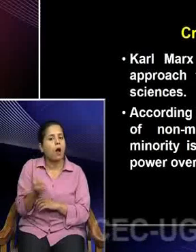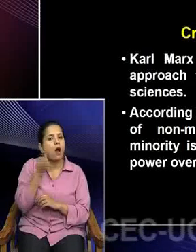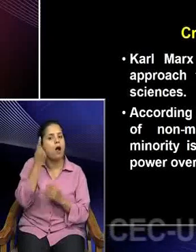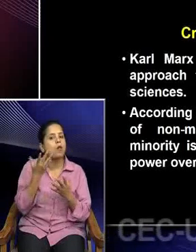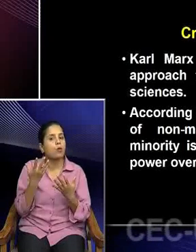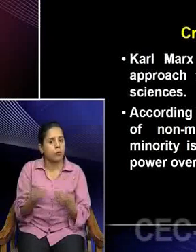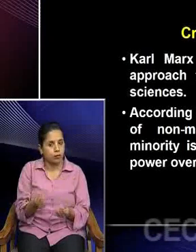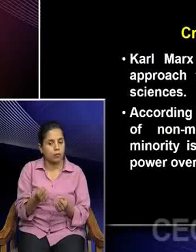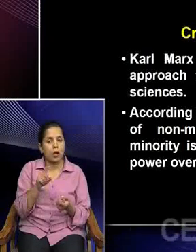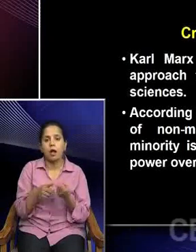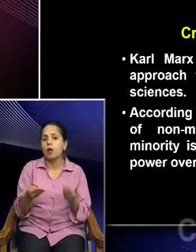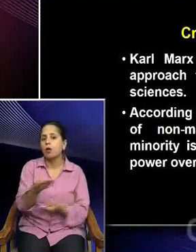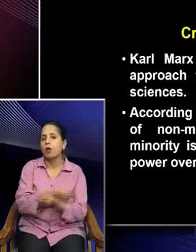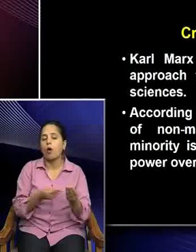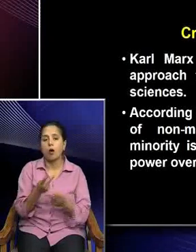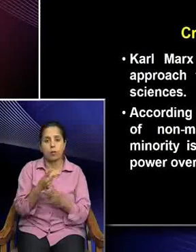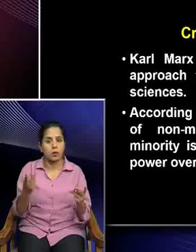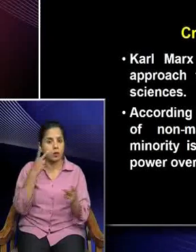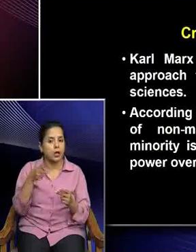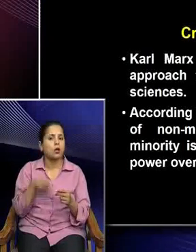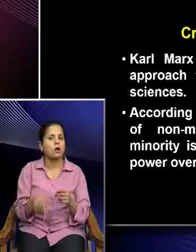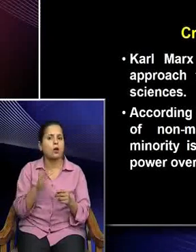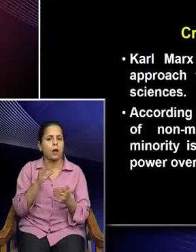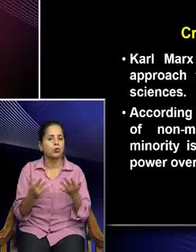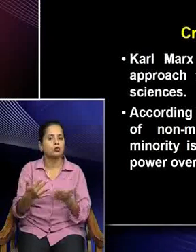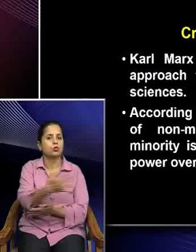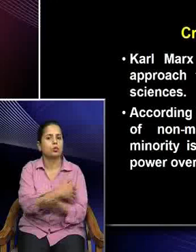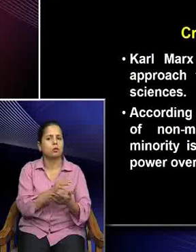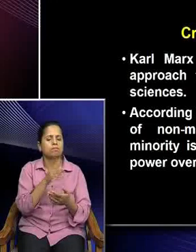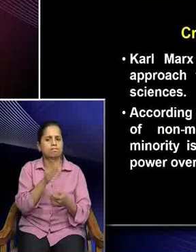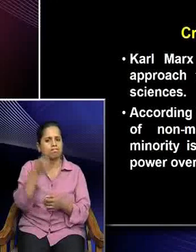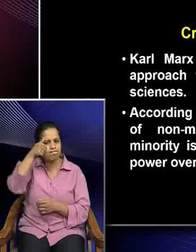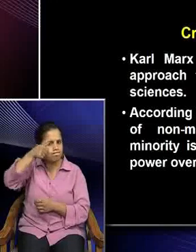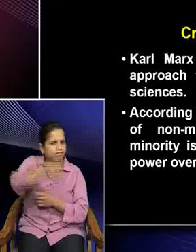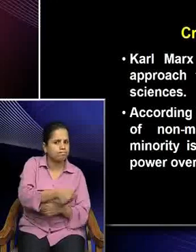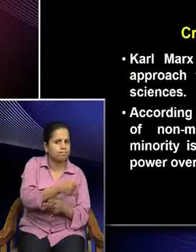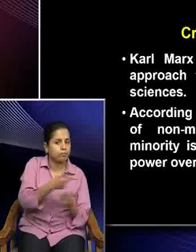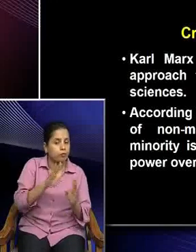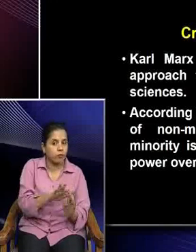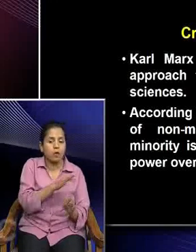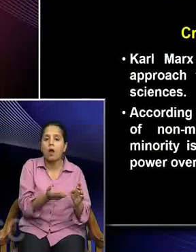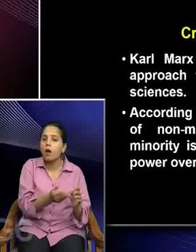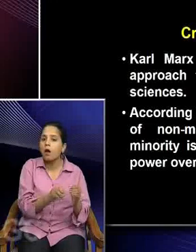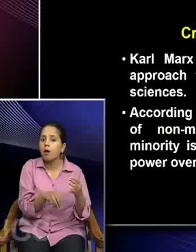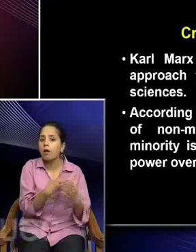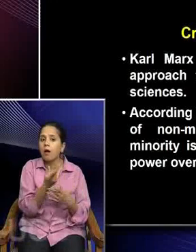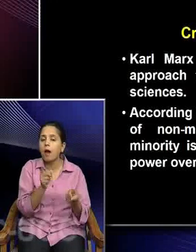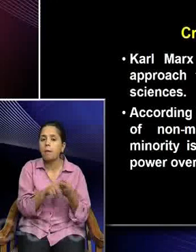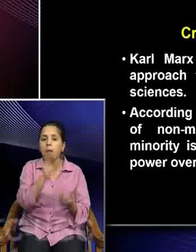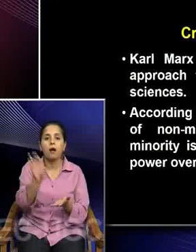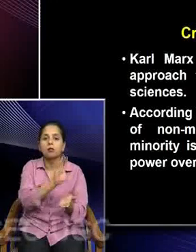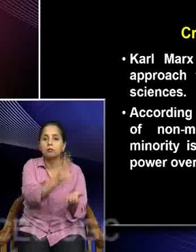understand the economy as the source of exploitation and the emergence of